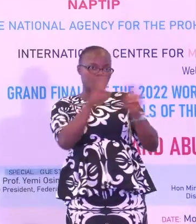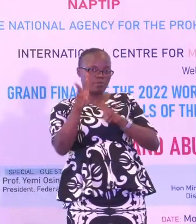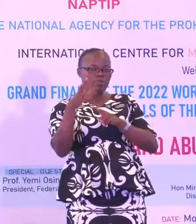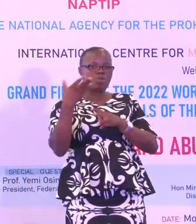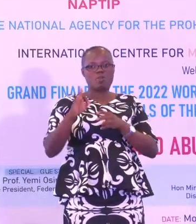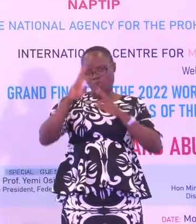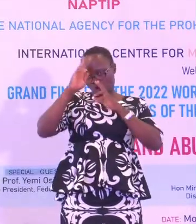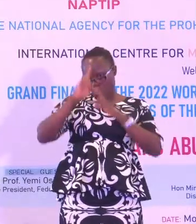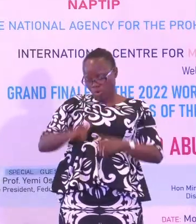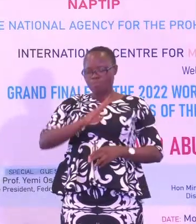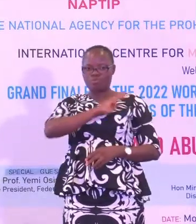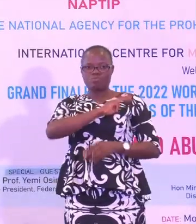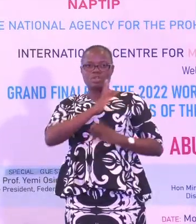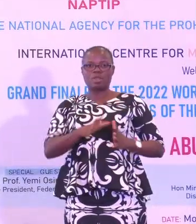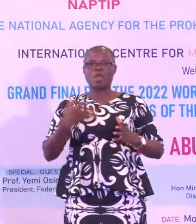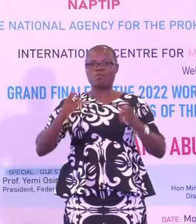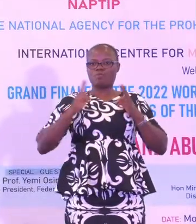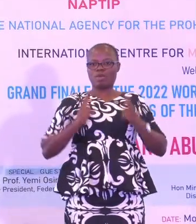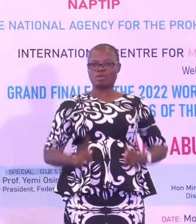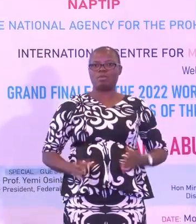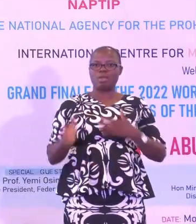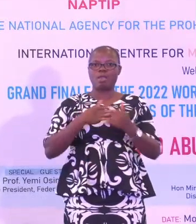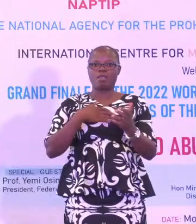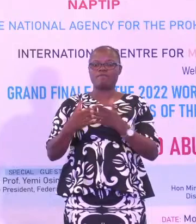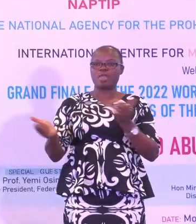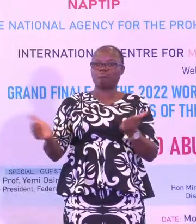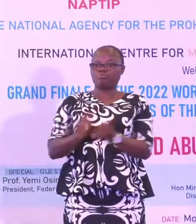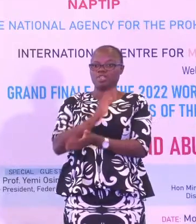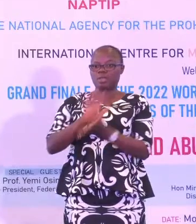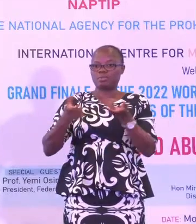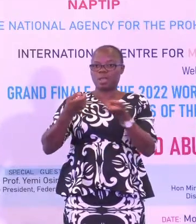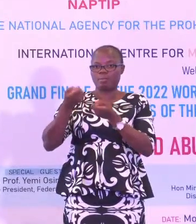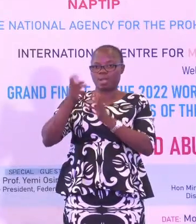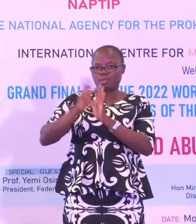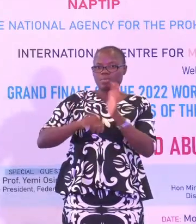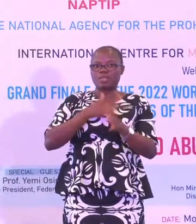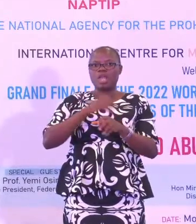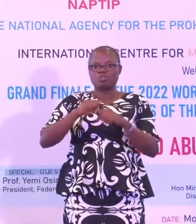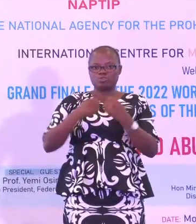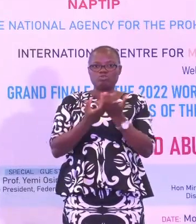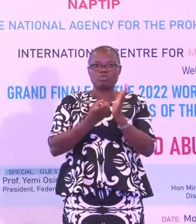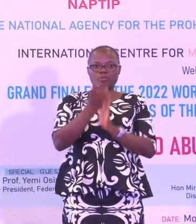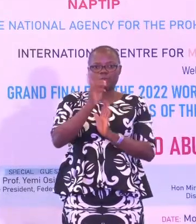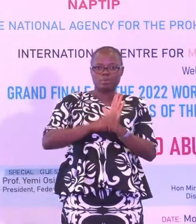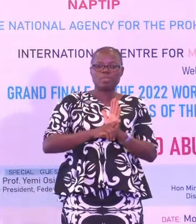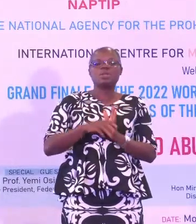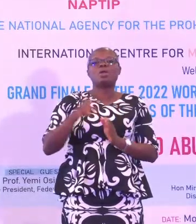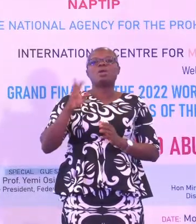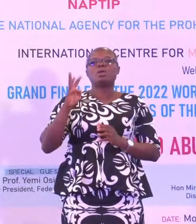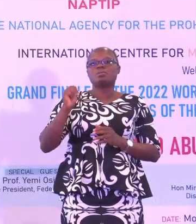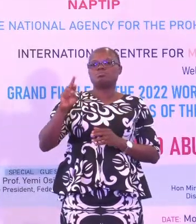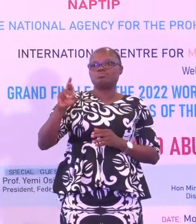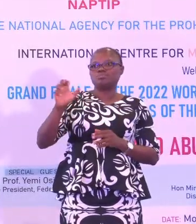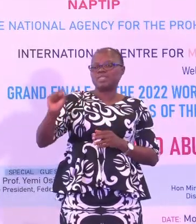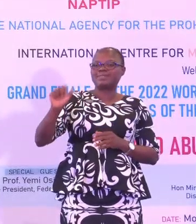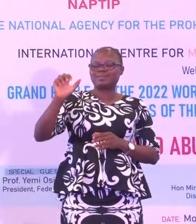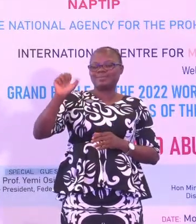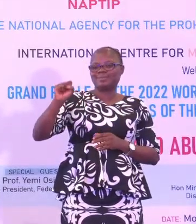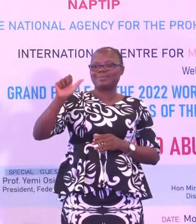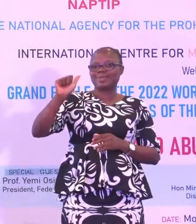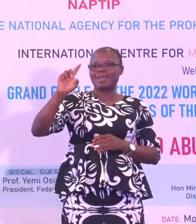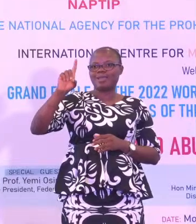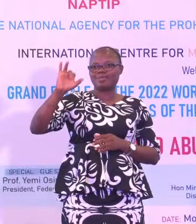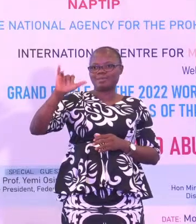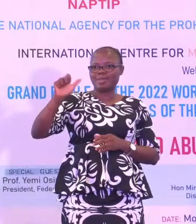Honorable Minister of Humanitarian Affairs, Disaster Management and Social Development, Mrs. Shadia Umar